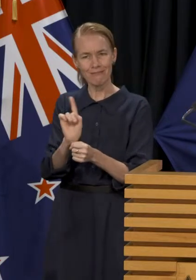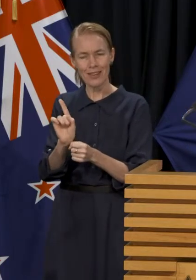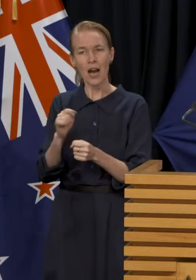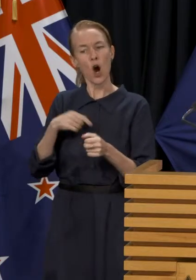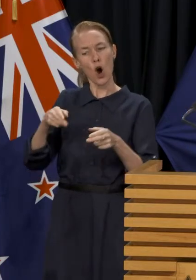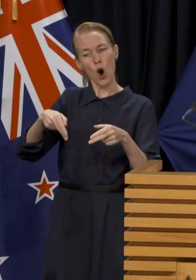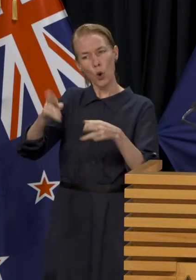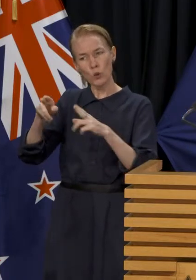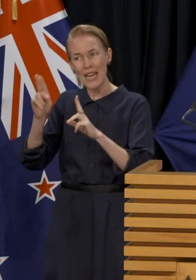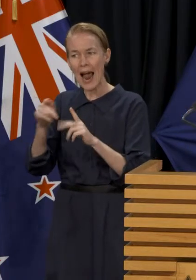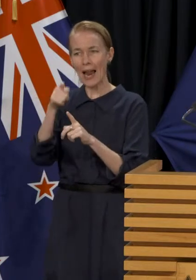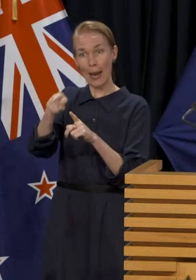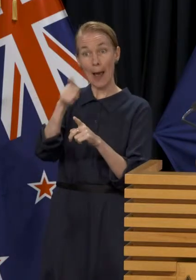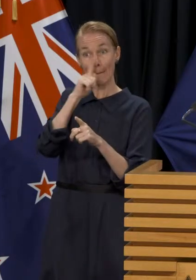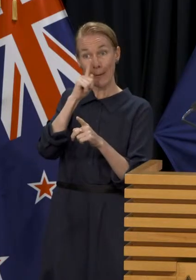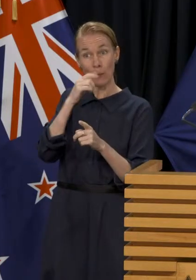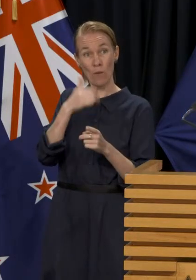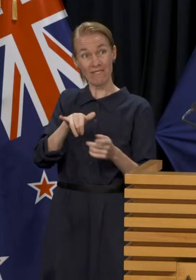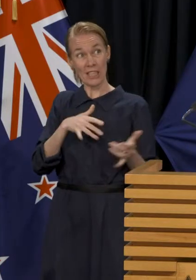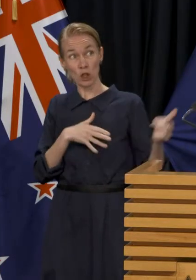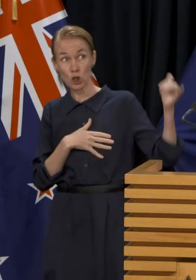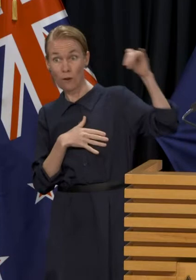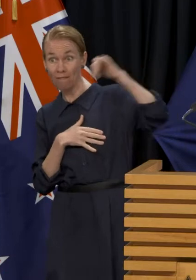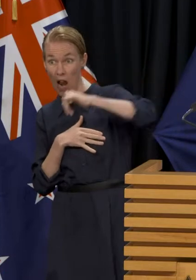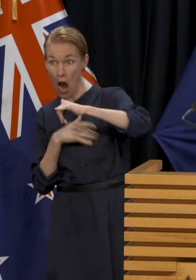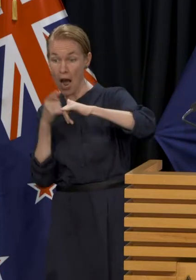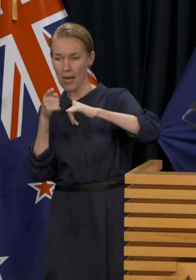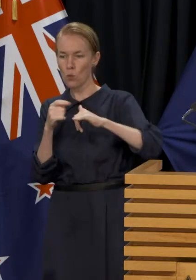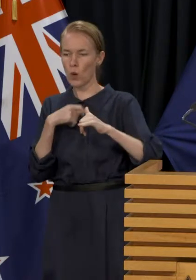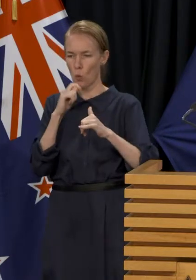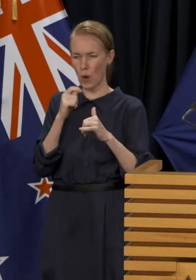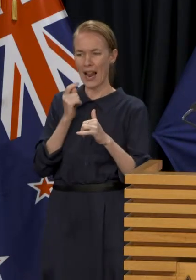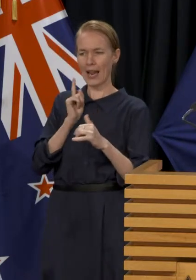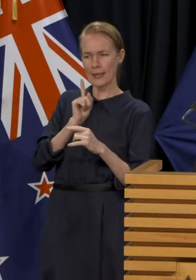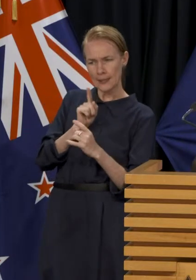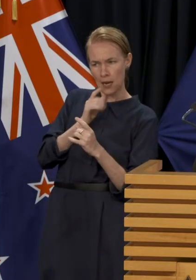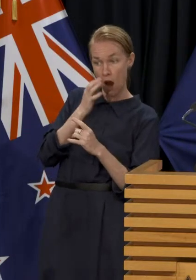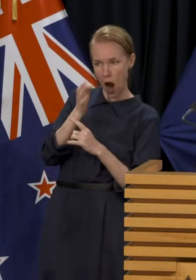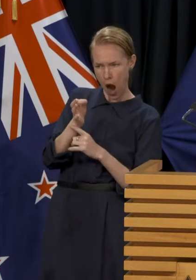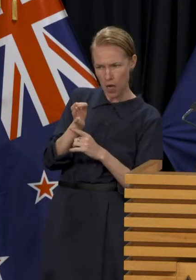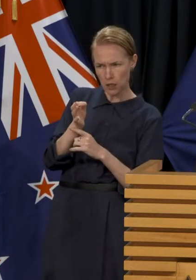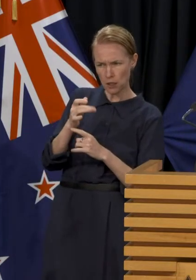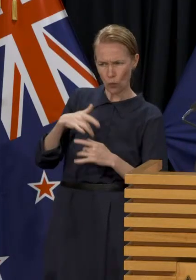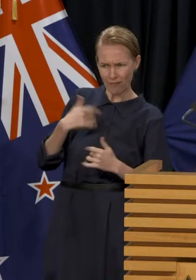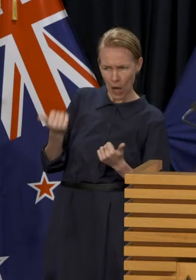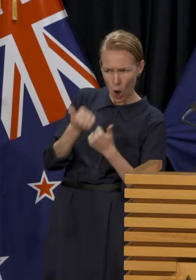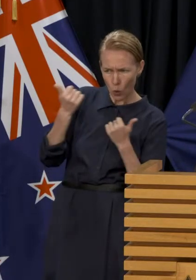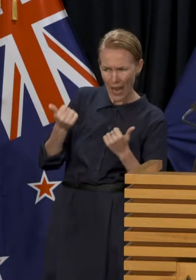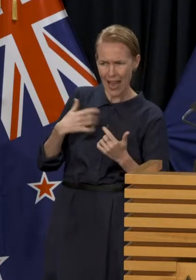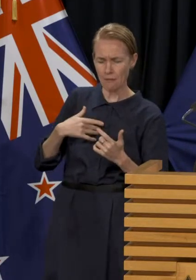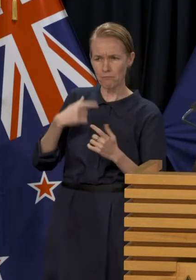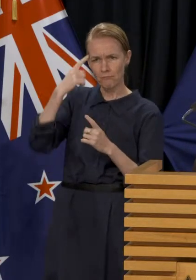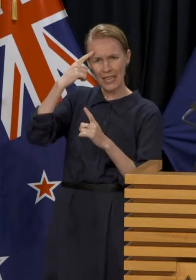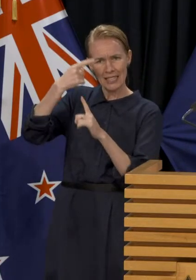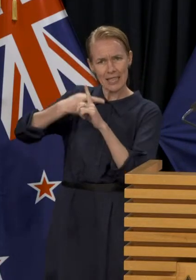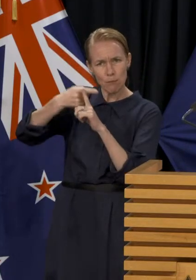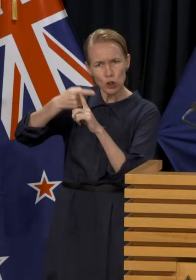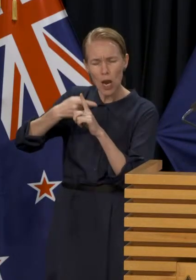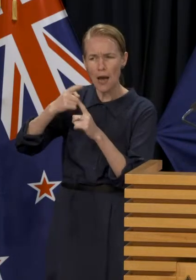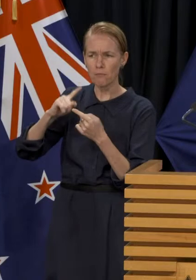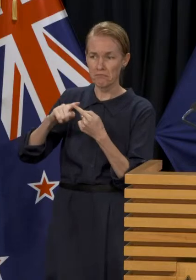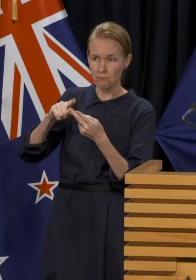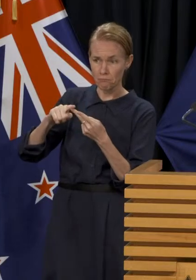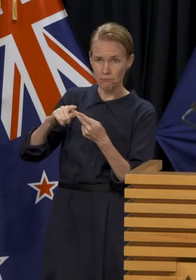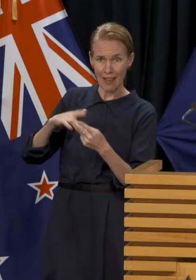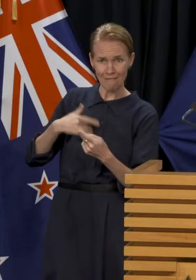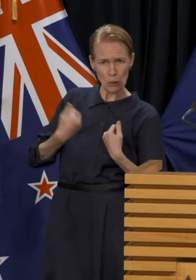visiting one of these facilities, one or more actually, that even going in the door, every staff member every day does a symptom check, temperature check and